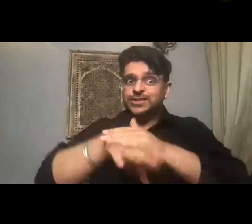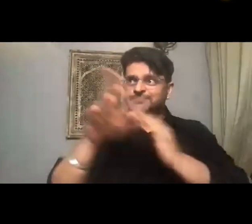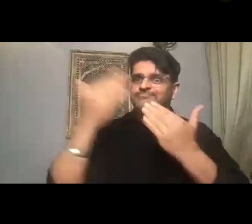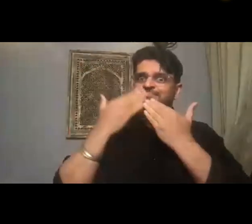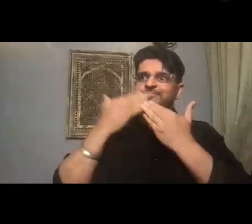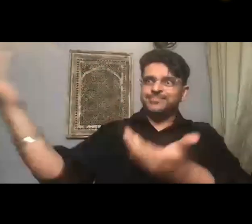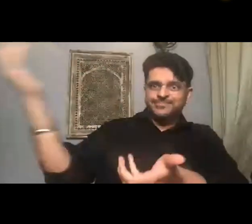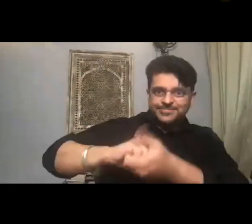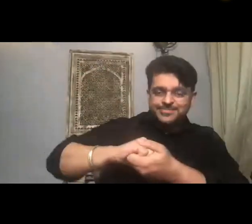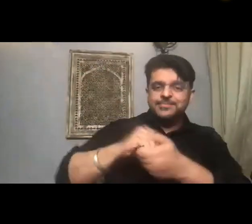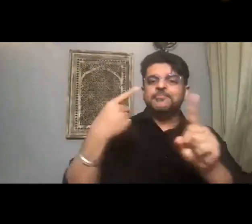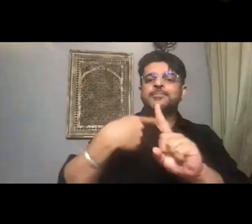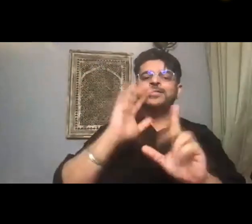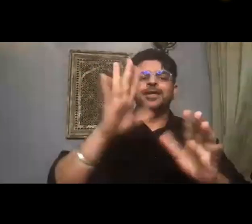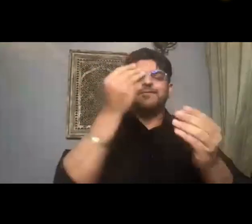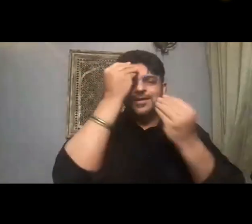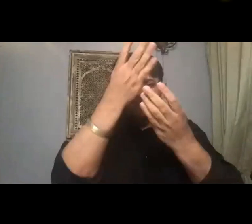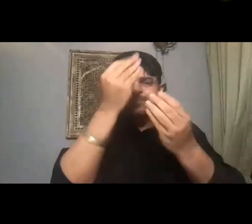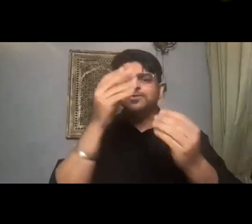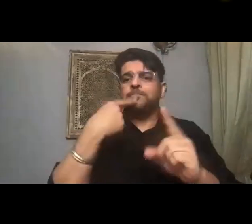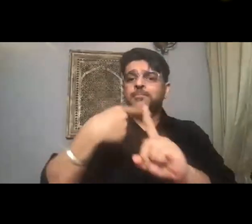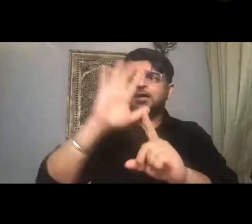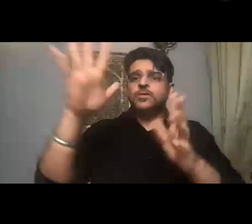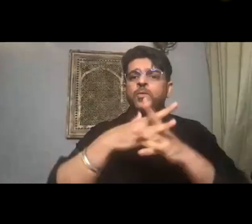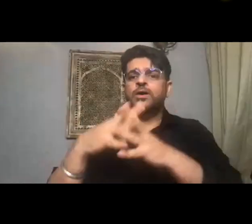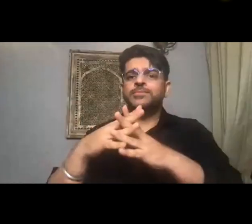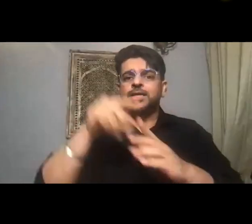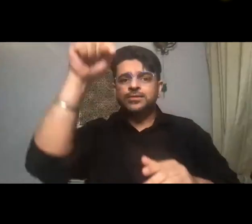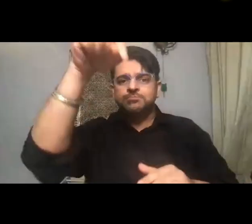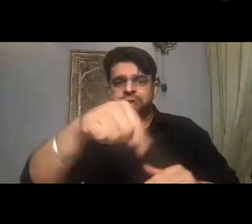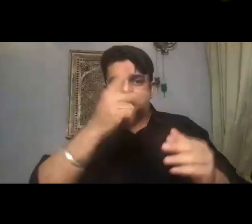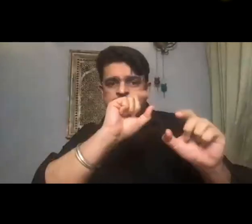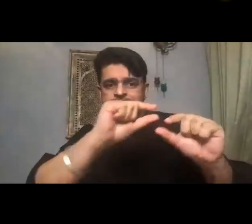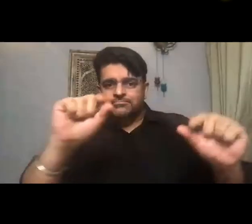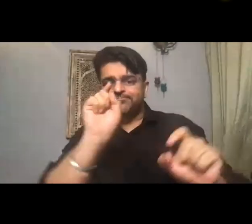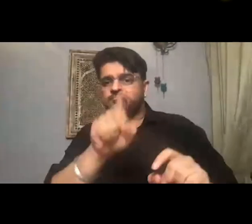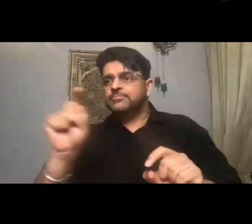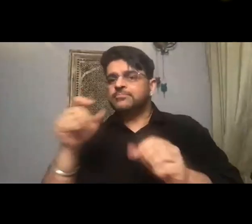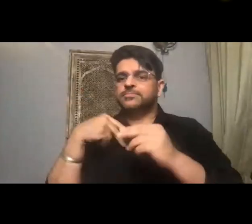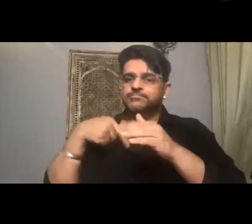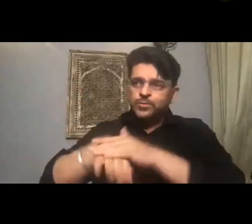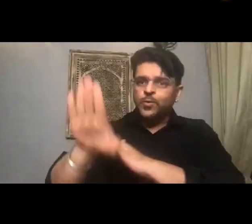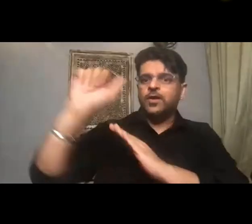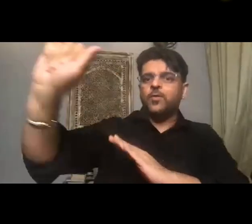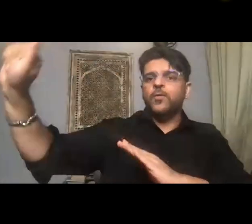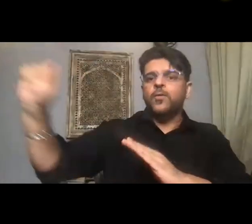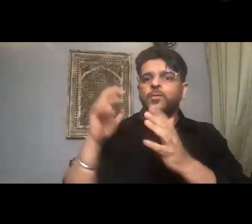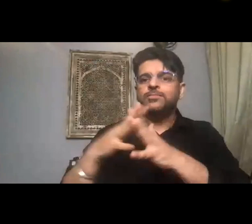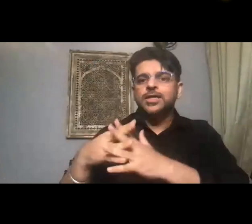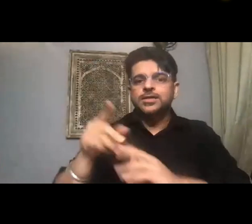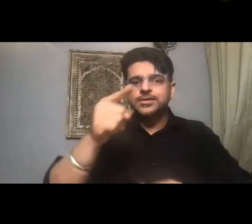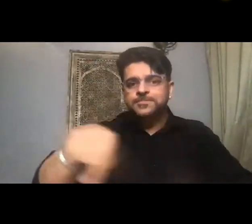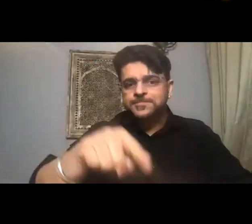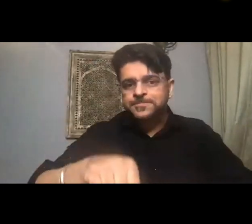Yes, so these are the partners, and their information is there. Their website links are also there. You can go down and you can